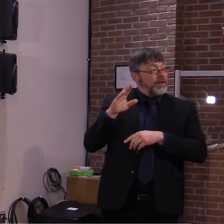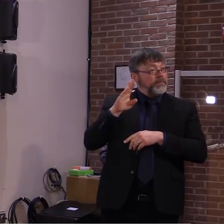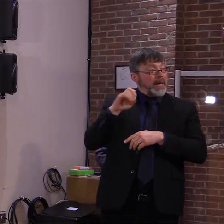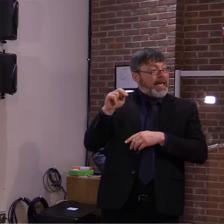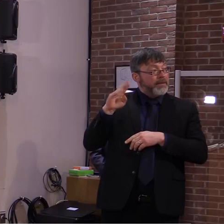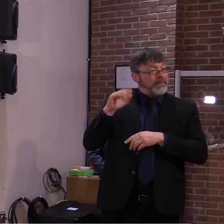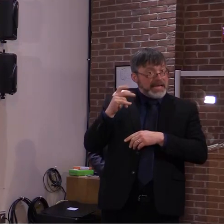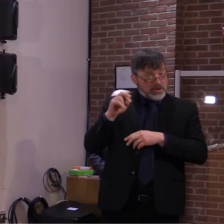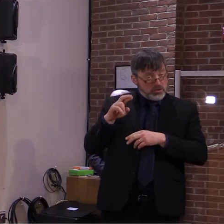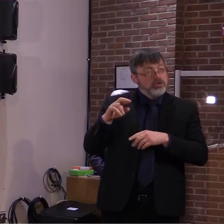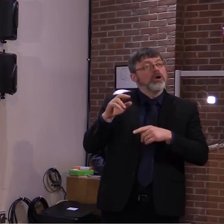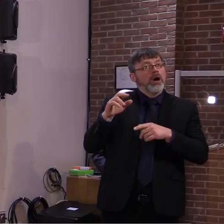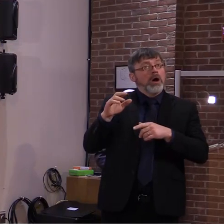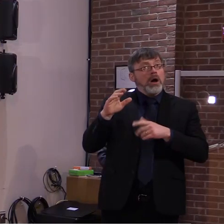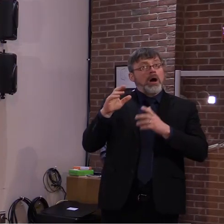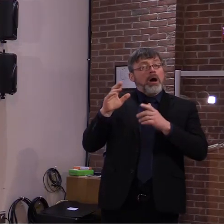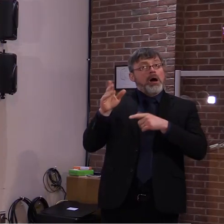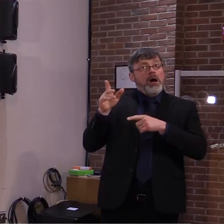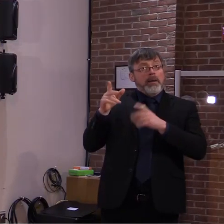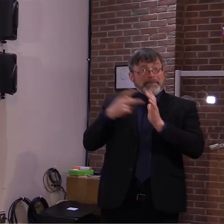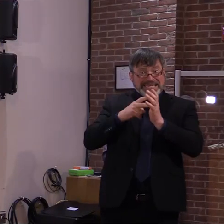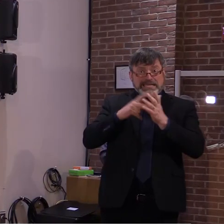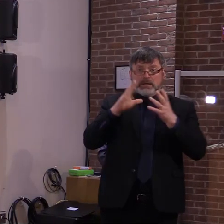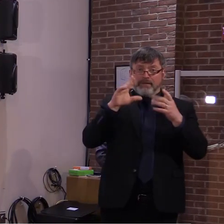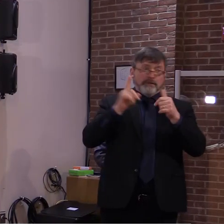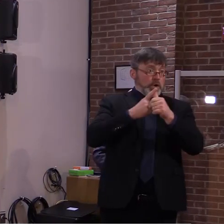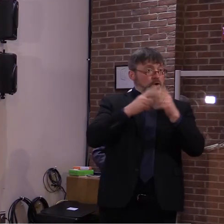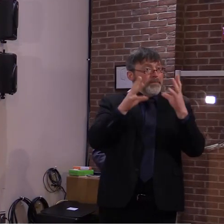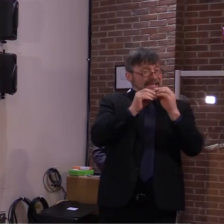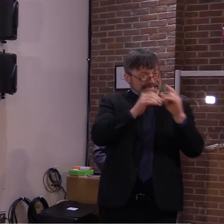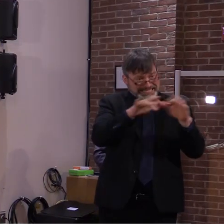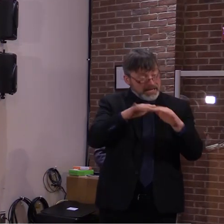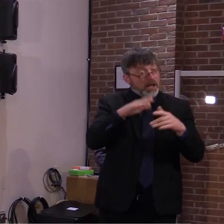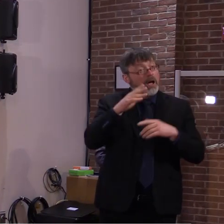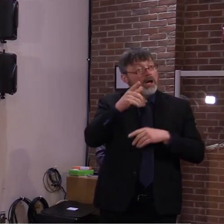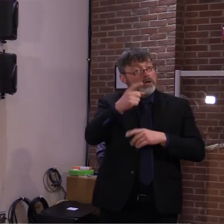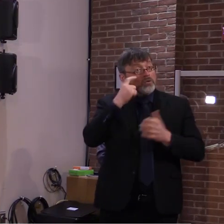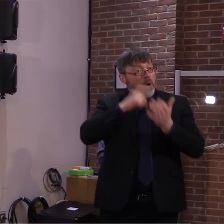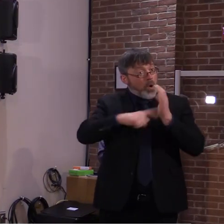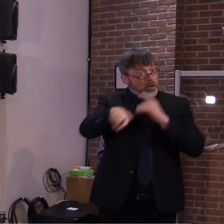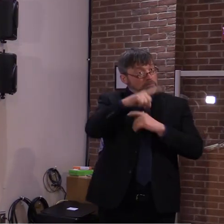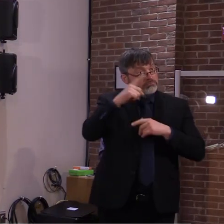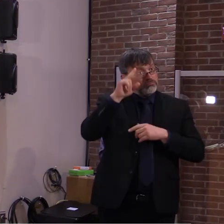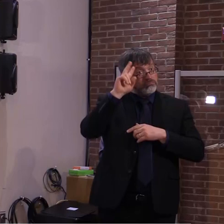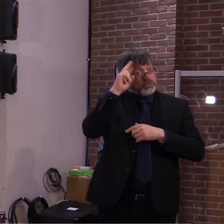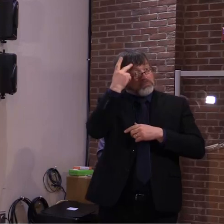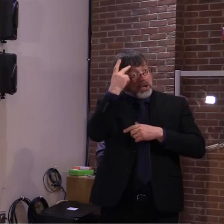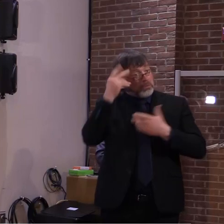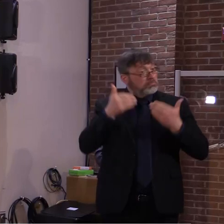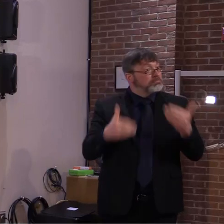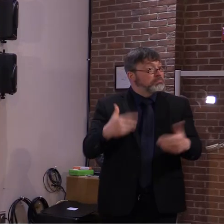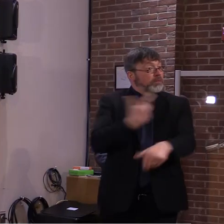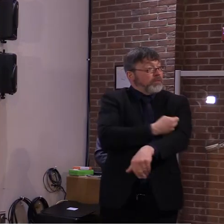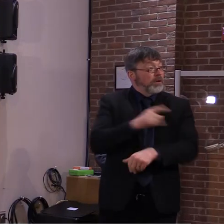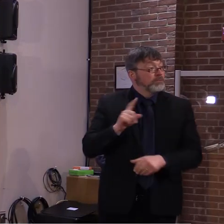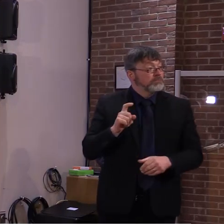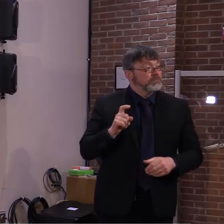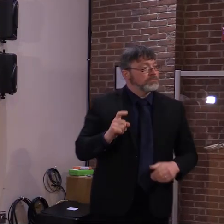the leadership there that I believe the number was 10 to 12 people